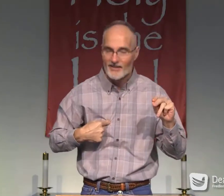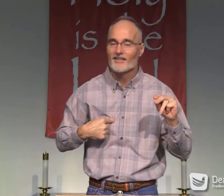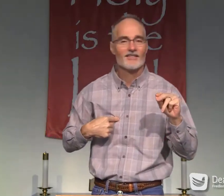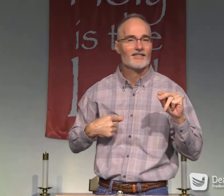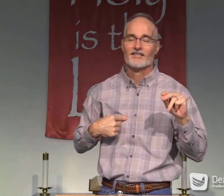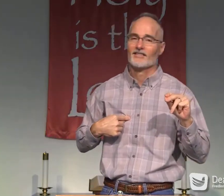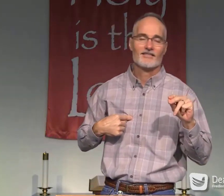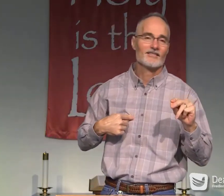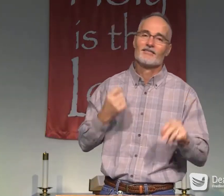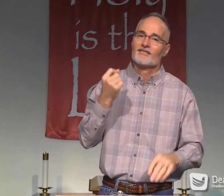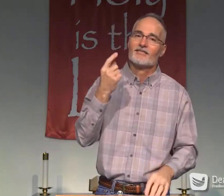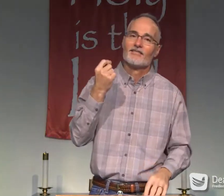me.